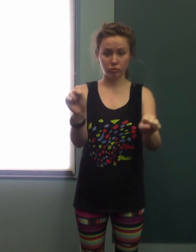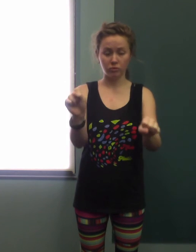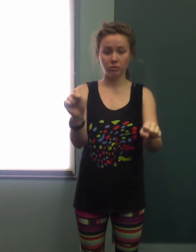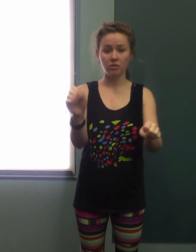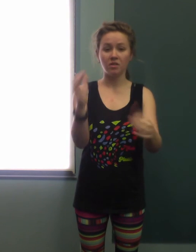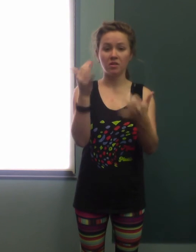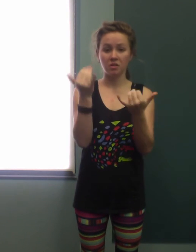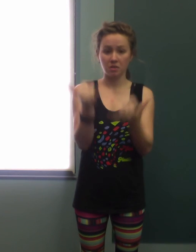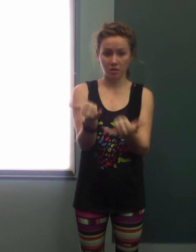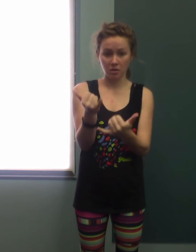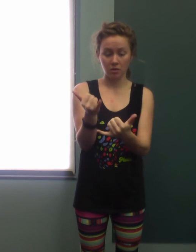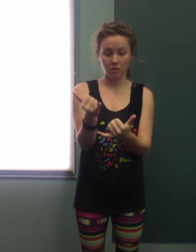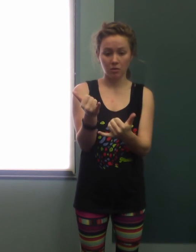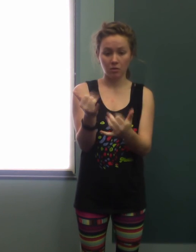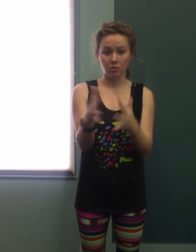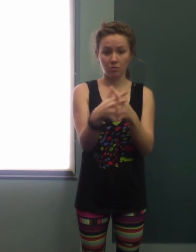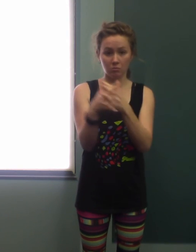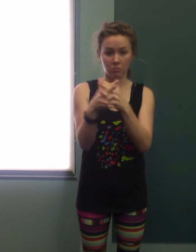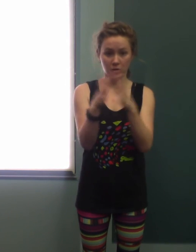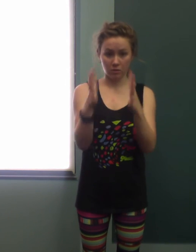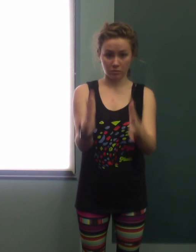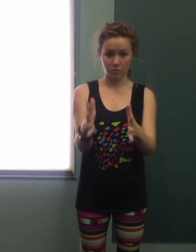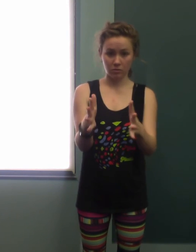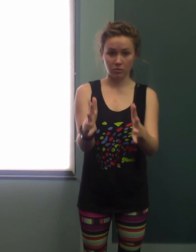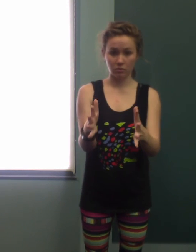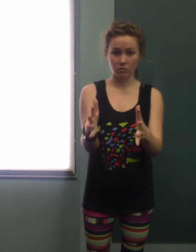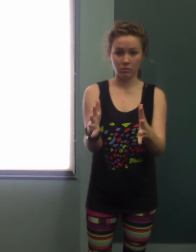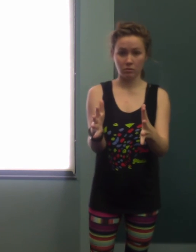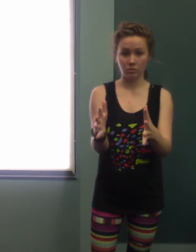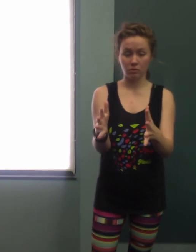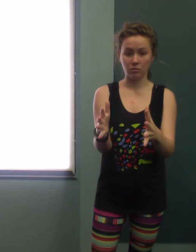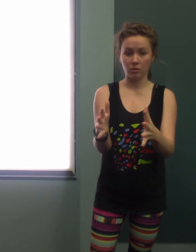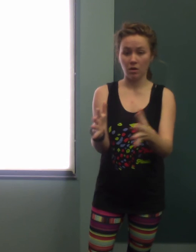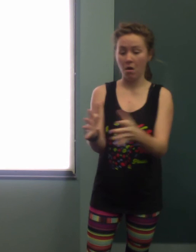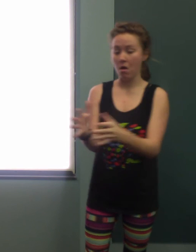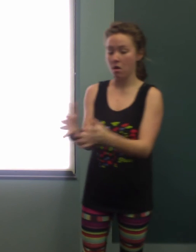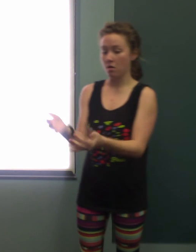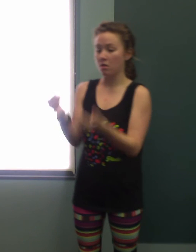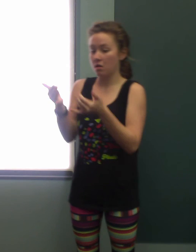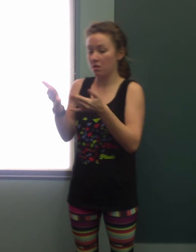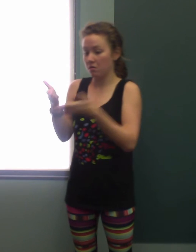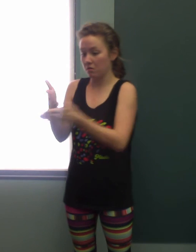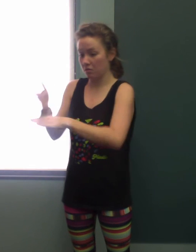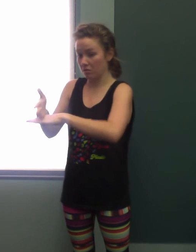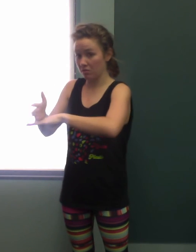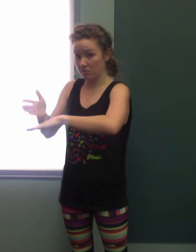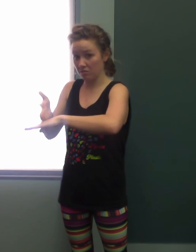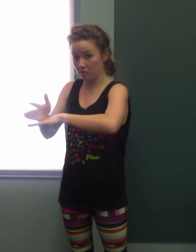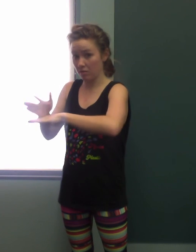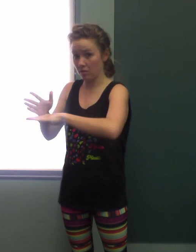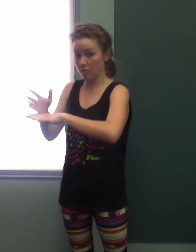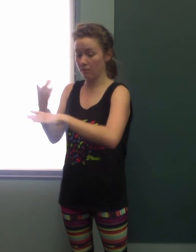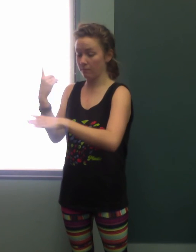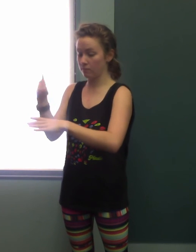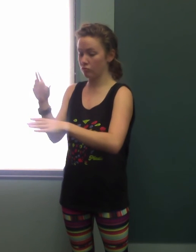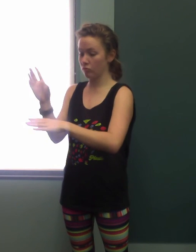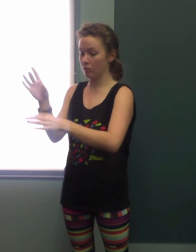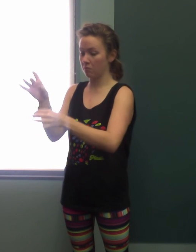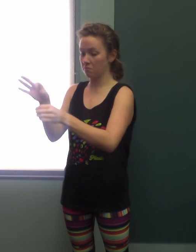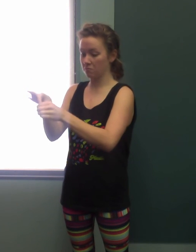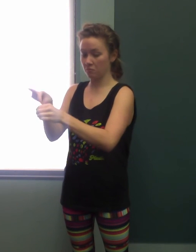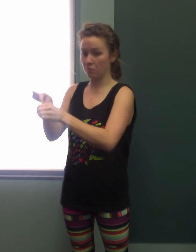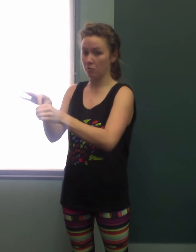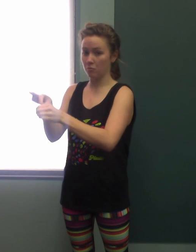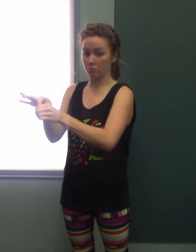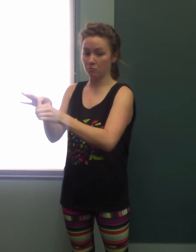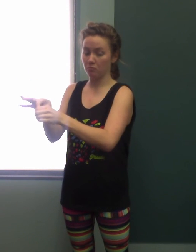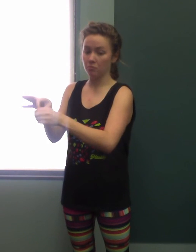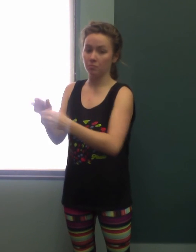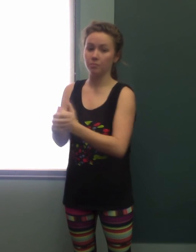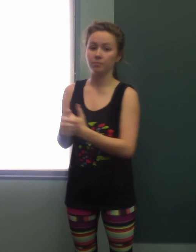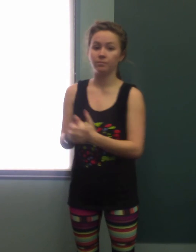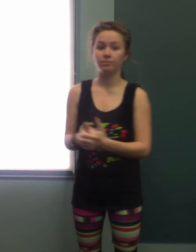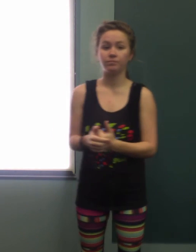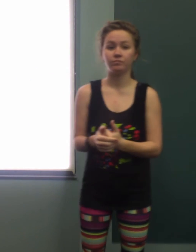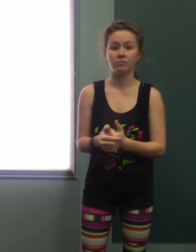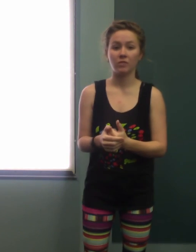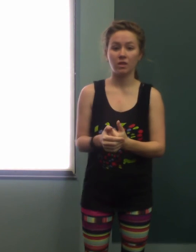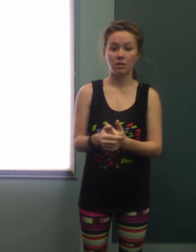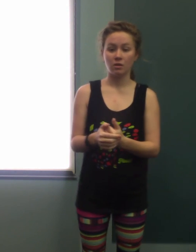slaves from bondage. What followed was a period of reconstruction that would bring the nation back together and start the